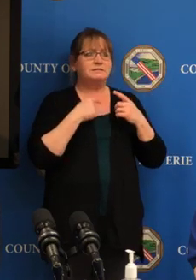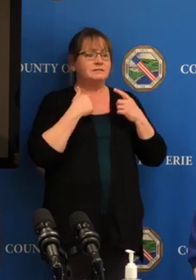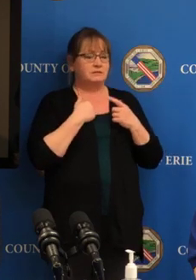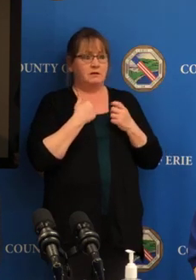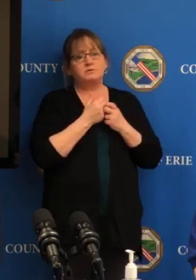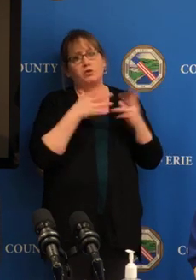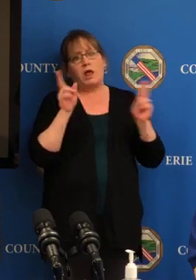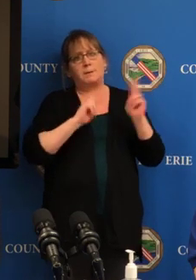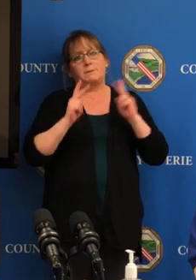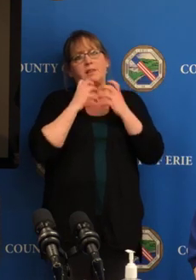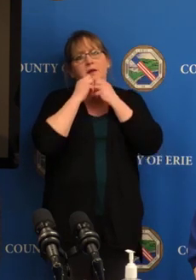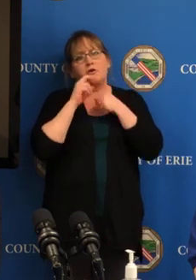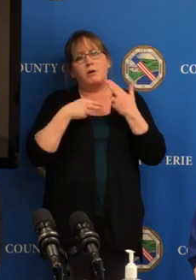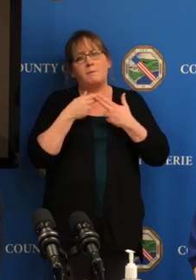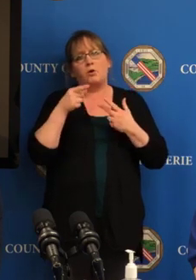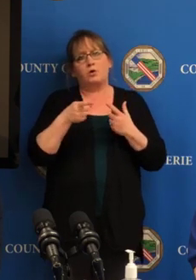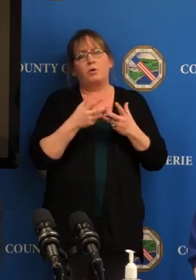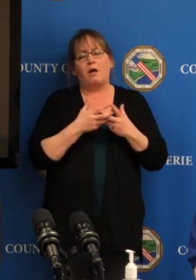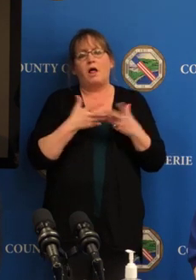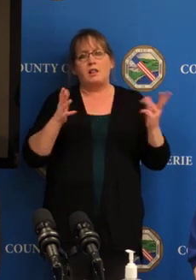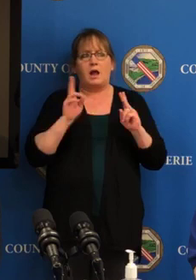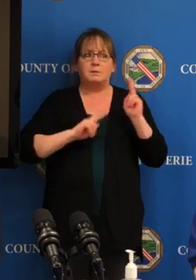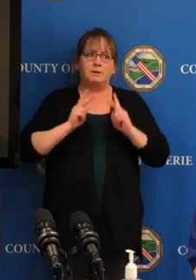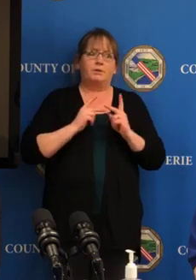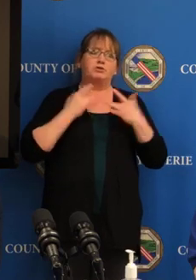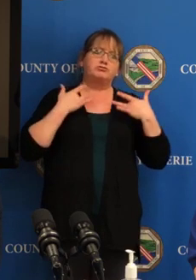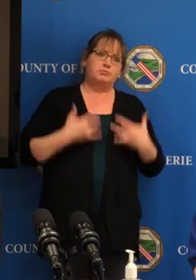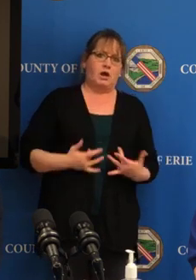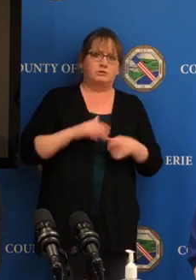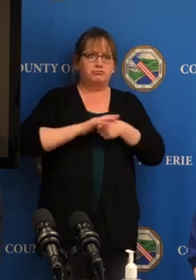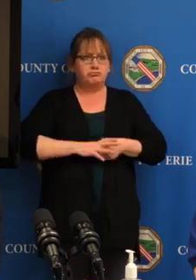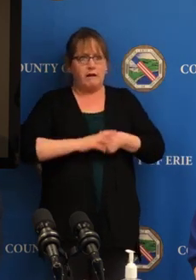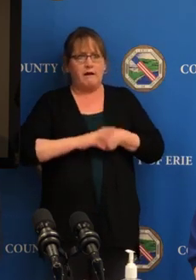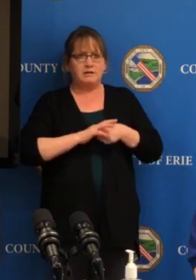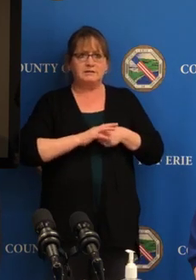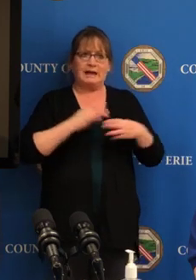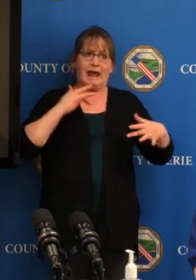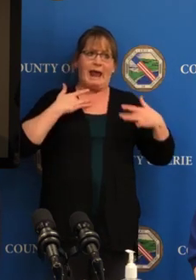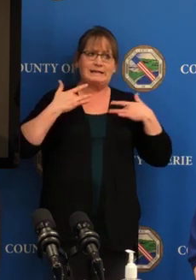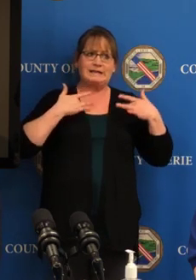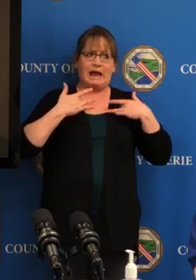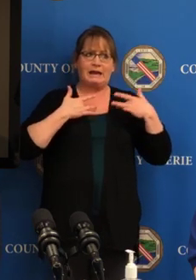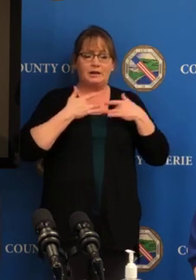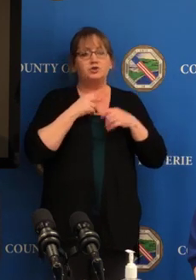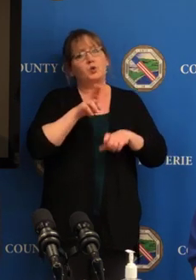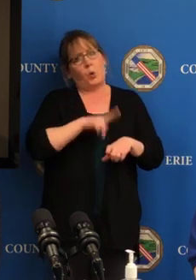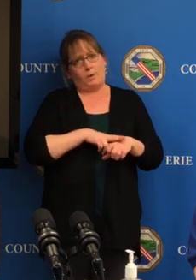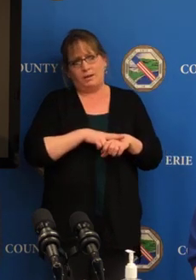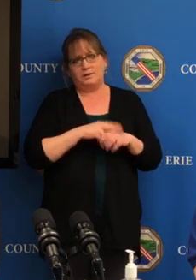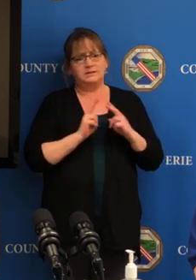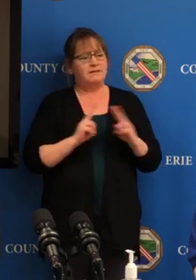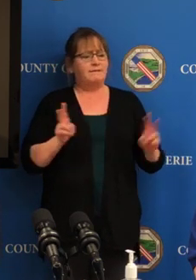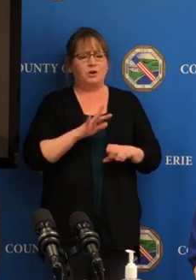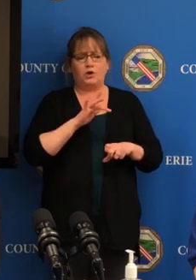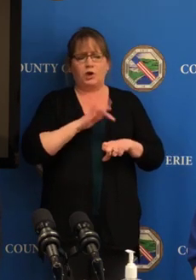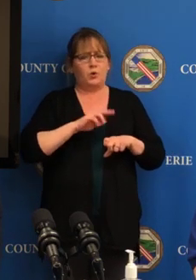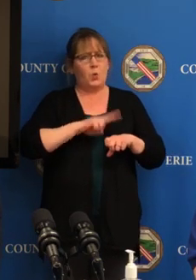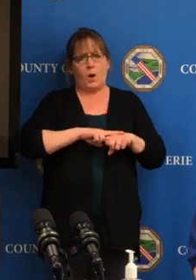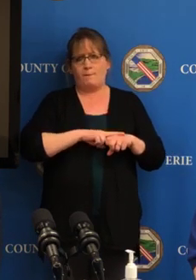care about you. You know, a lot of people are depressed. A lot of people are stressed out. Anxiety is normal. It's very normal at this